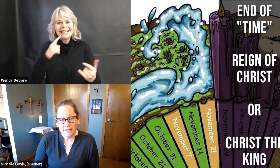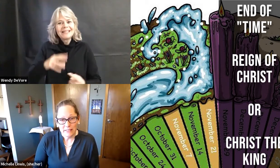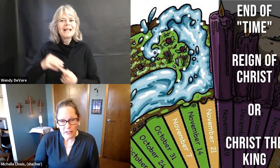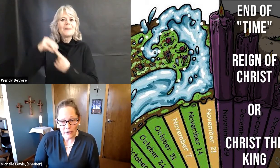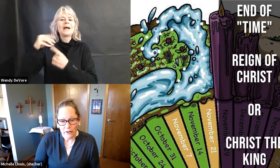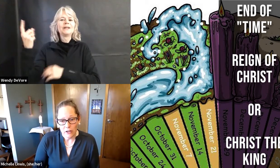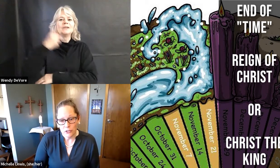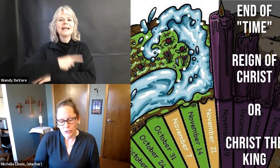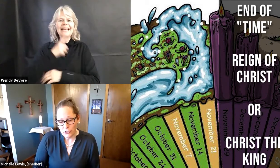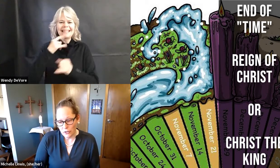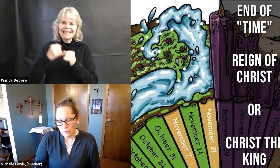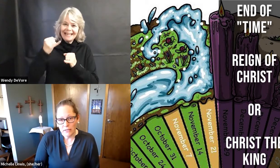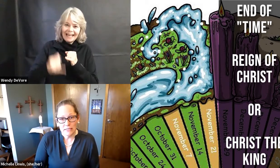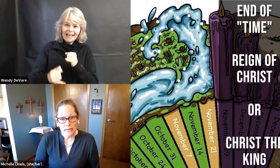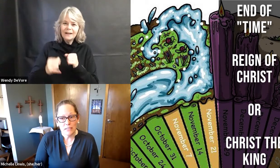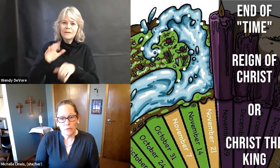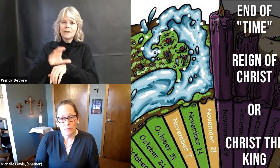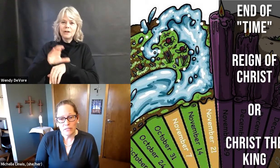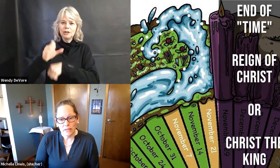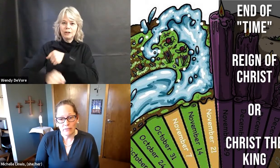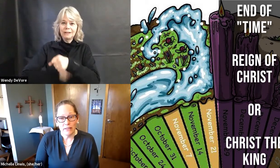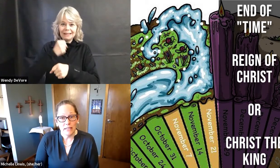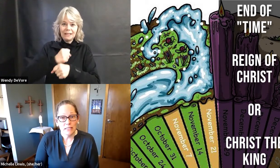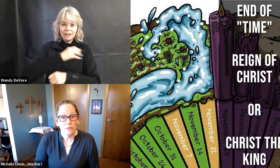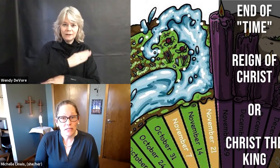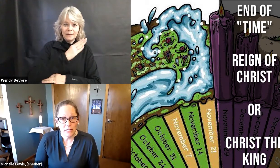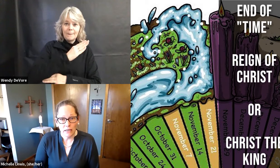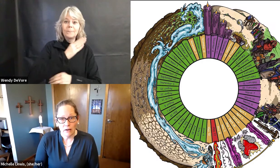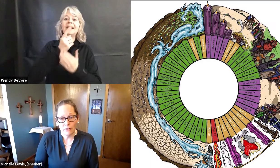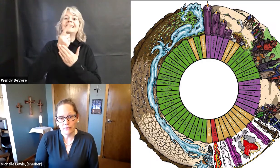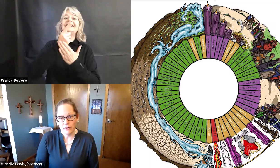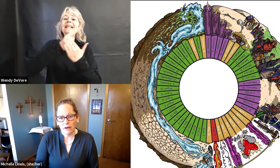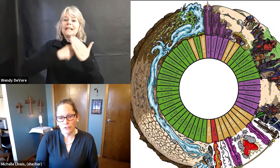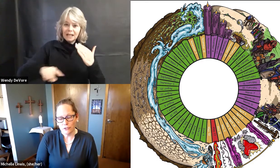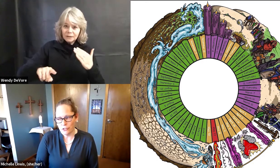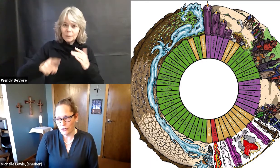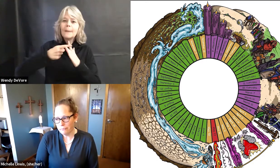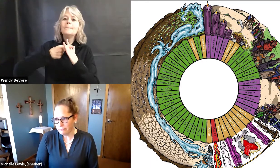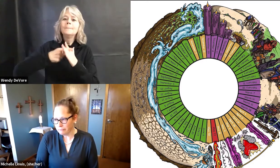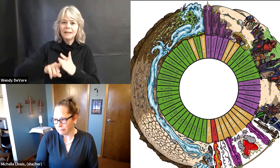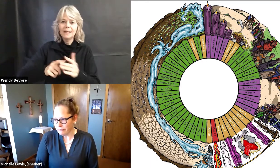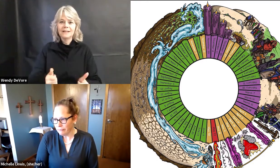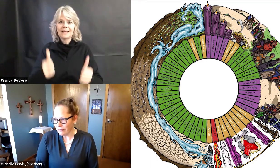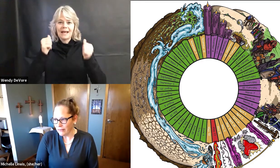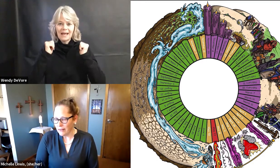this year, our church year, because next week we start Advent, that's the beginning of our church year.